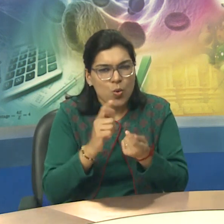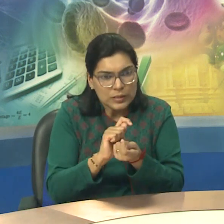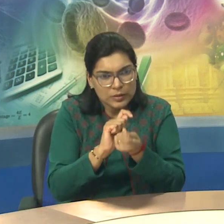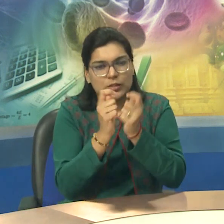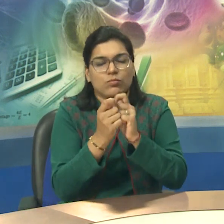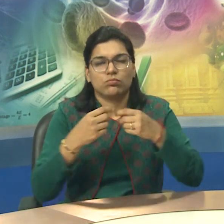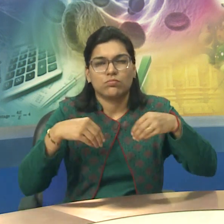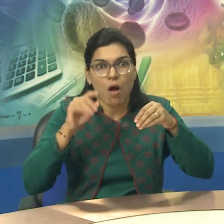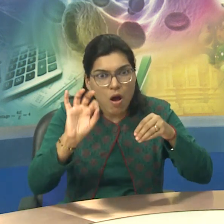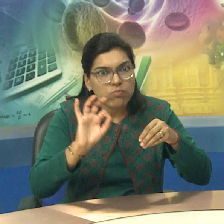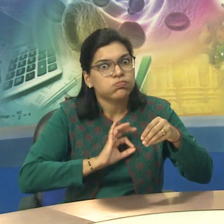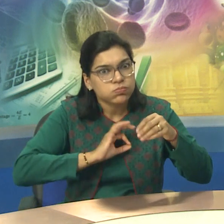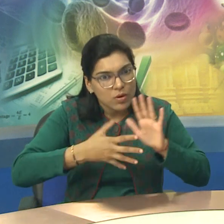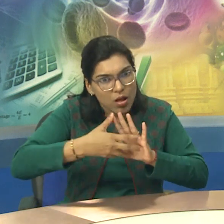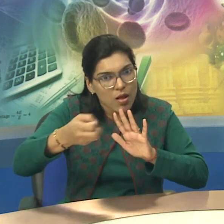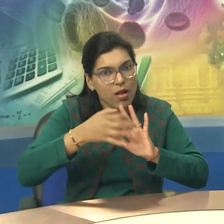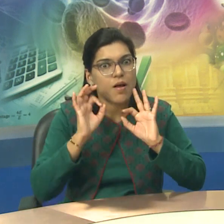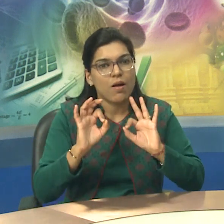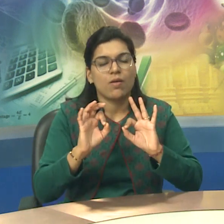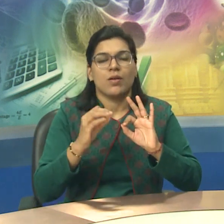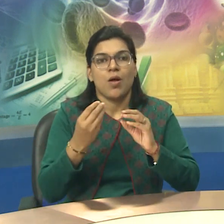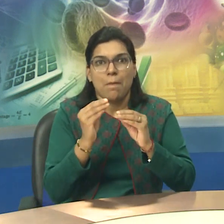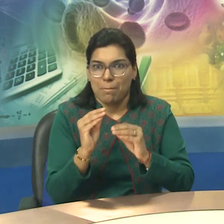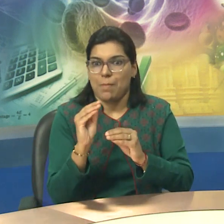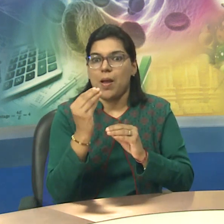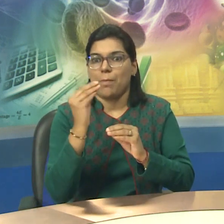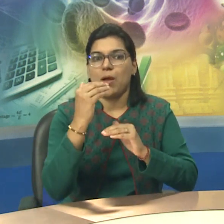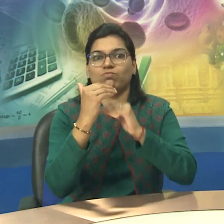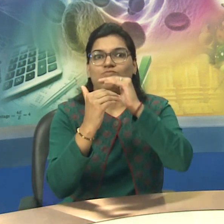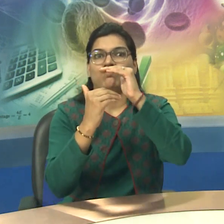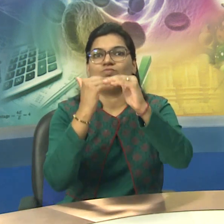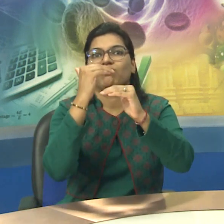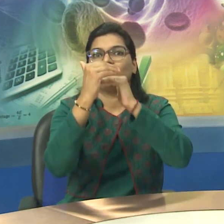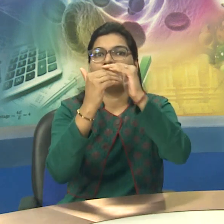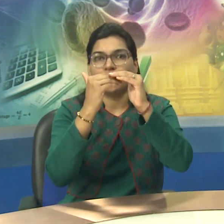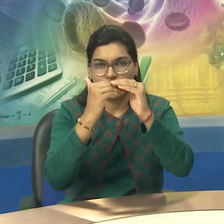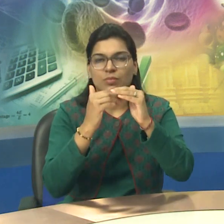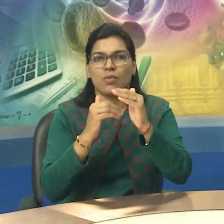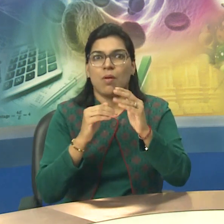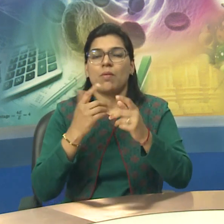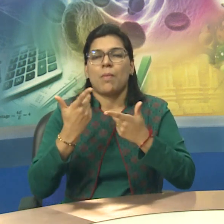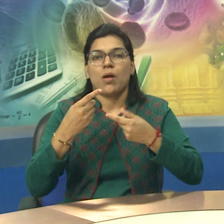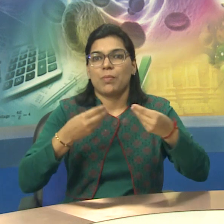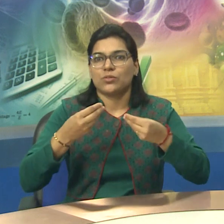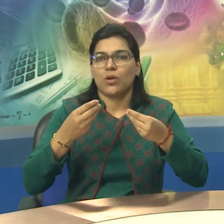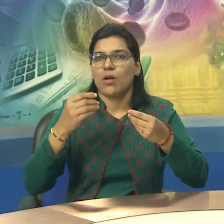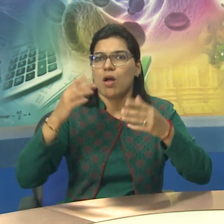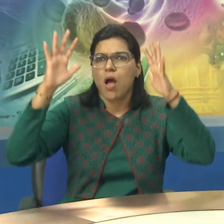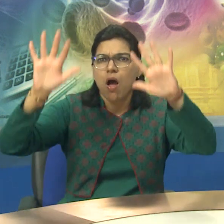How you can enhance the work or how you can do the betterment of the quality of the product which we are doing